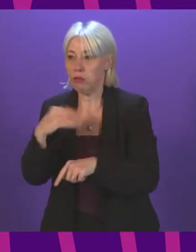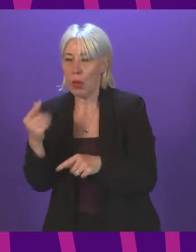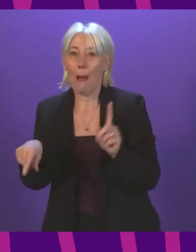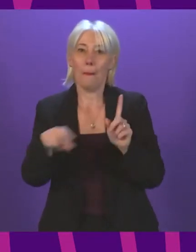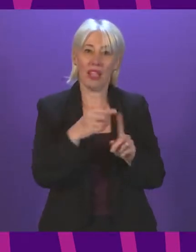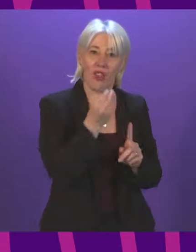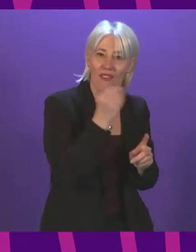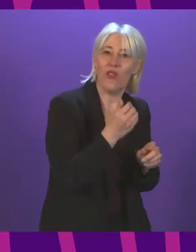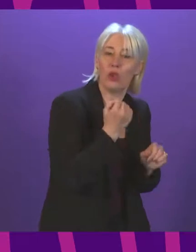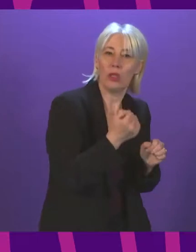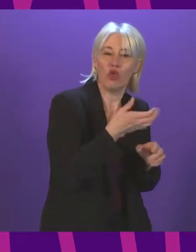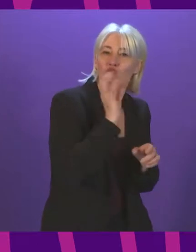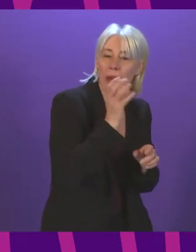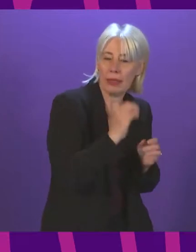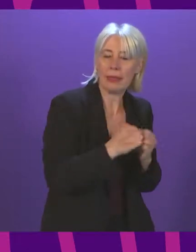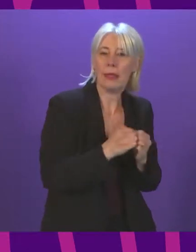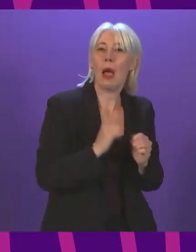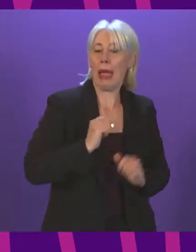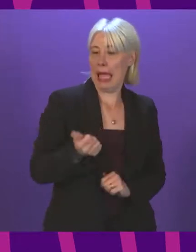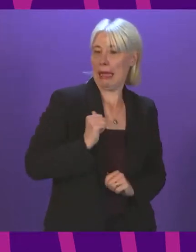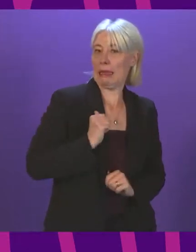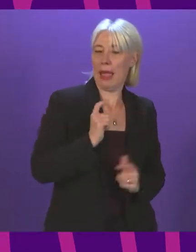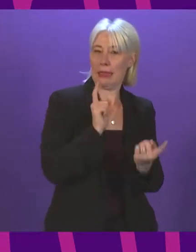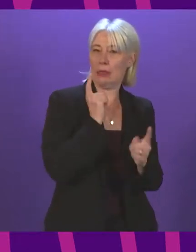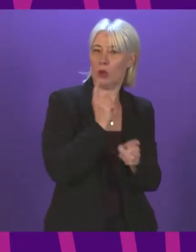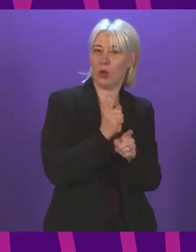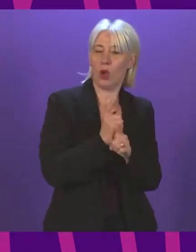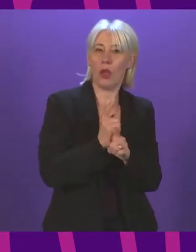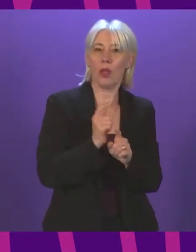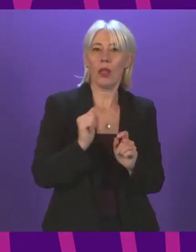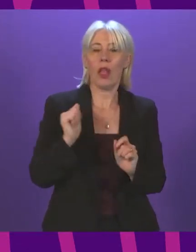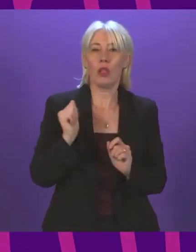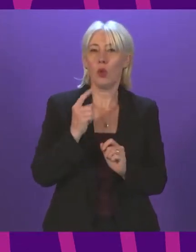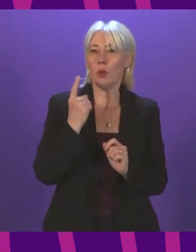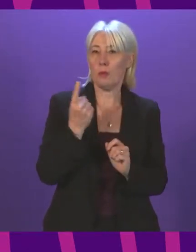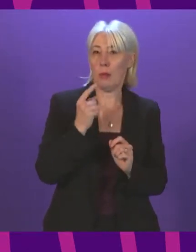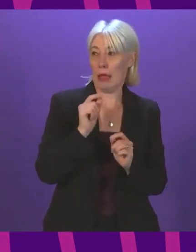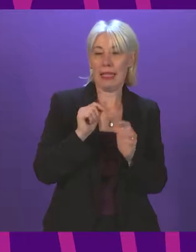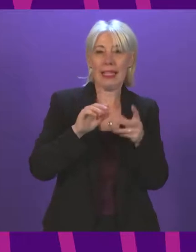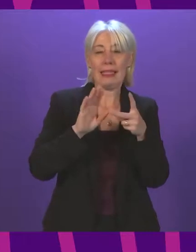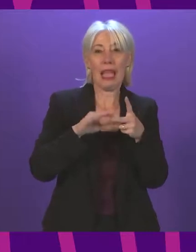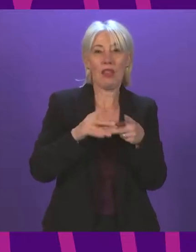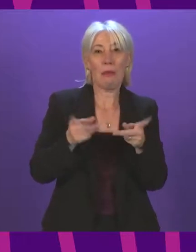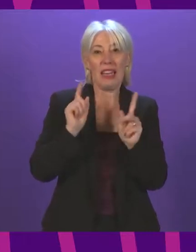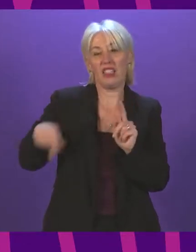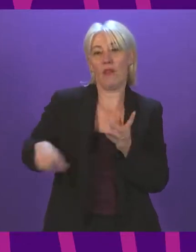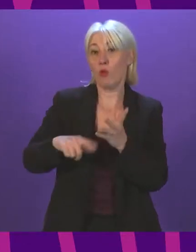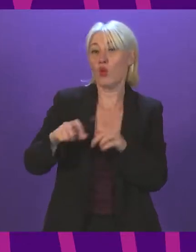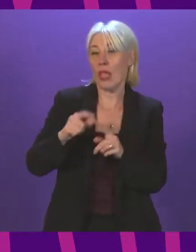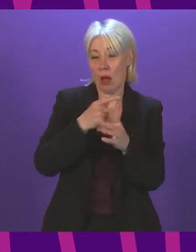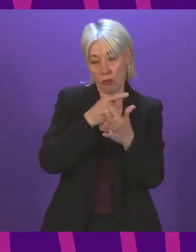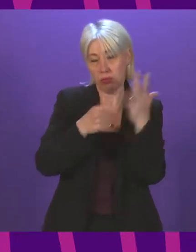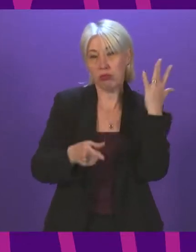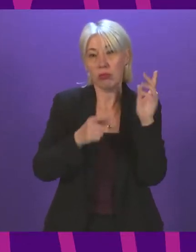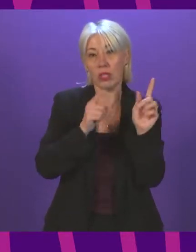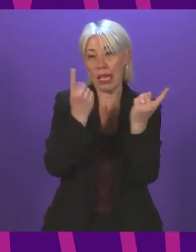say to the member into the chamber that I am expecting to speak to Deputy Minister Victoria Prentice later on today about a range of issues. In particular,